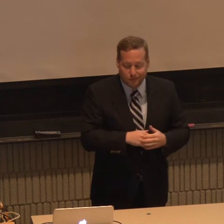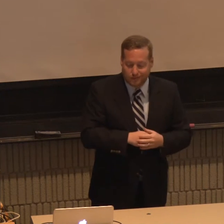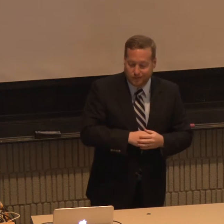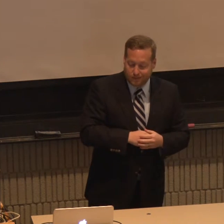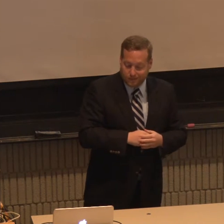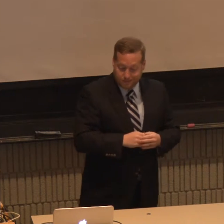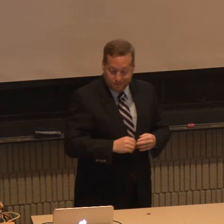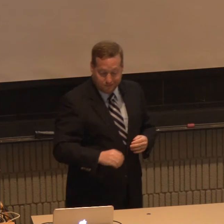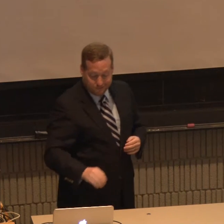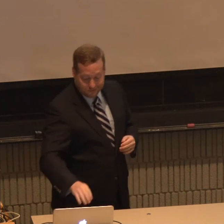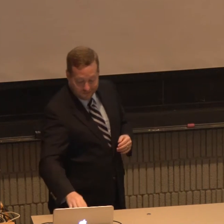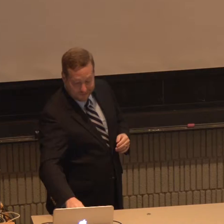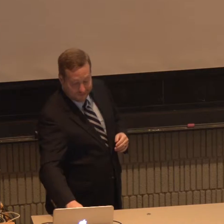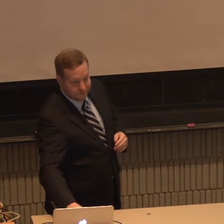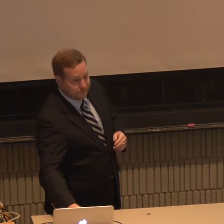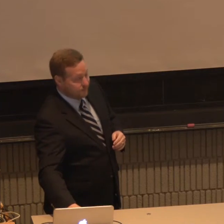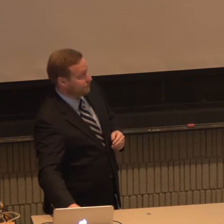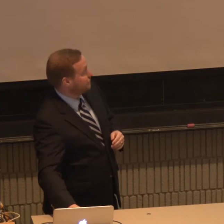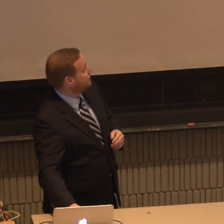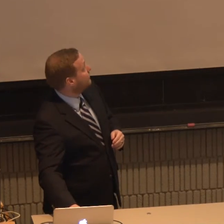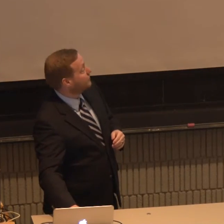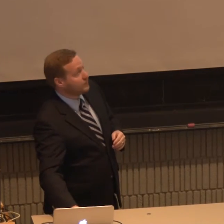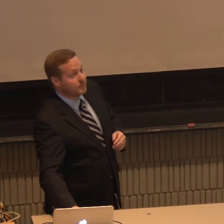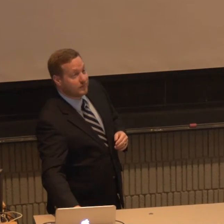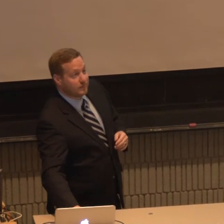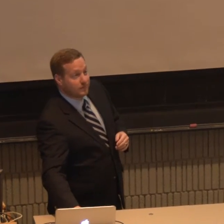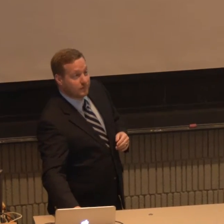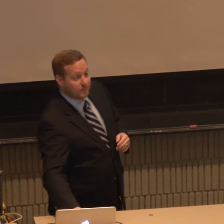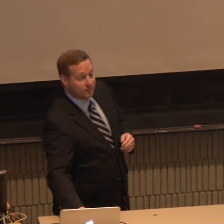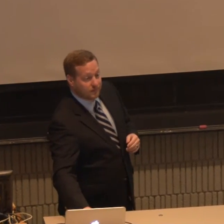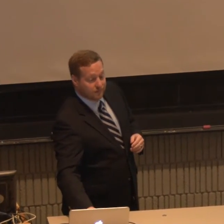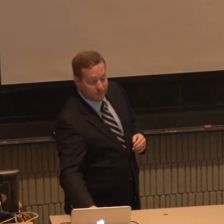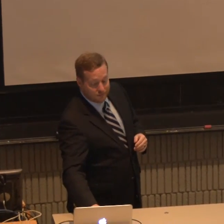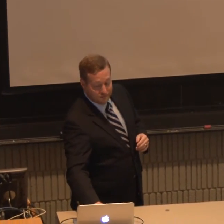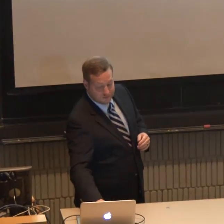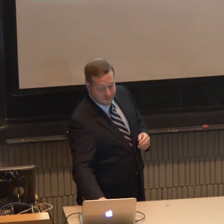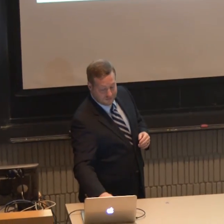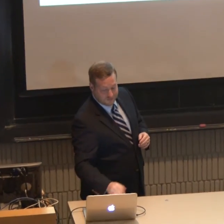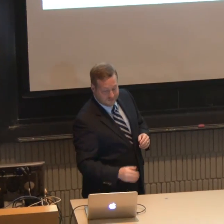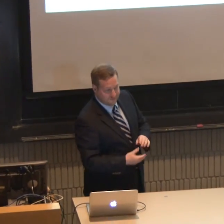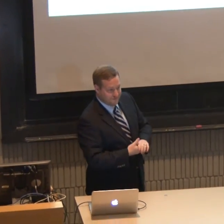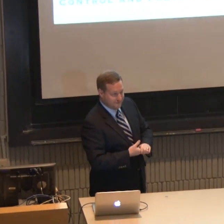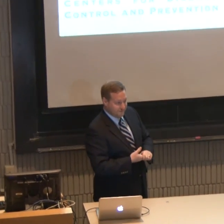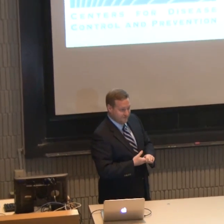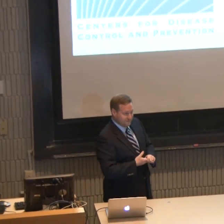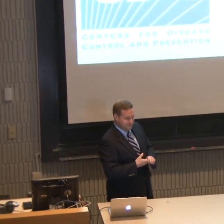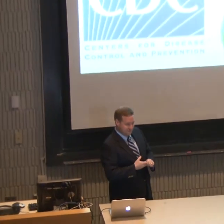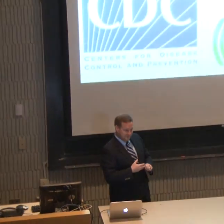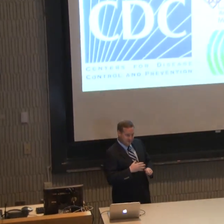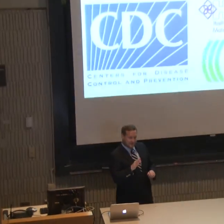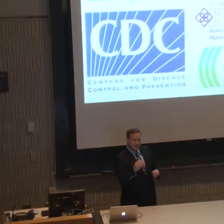That philosophy continues to oppress deaf children every day in their education.